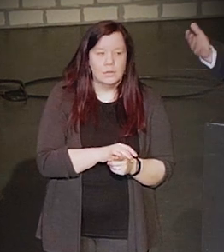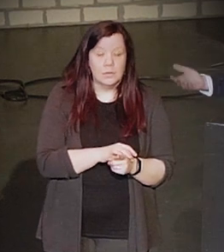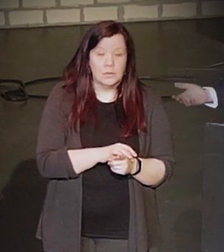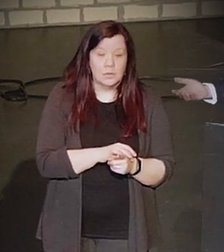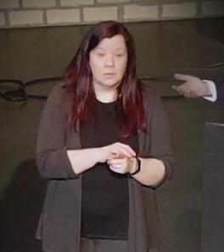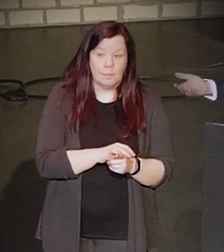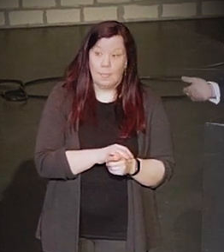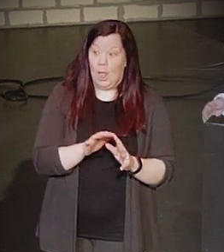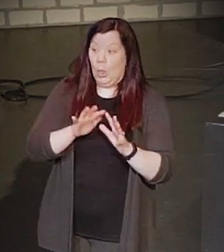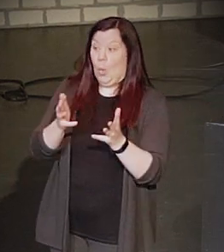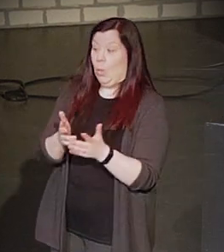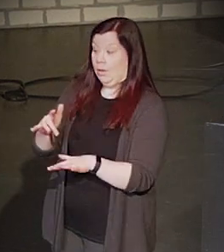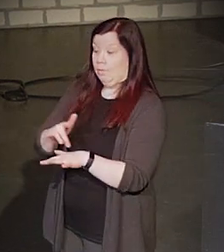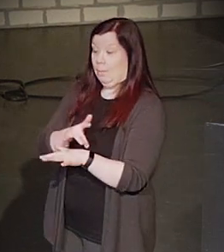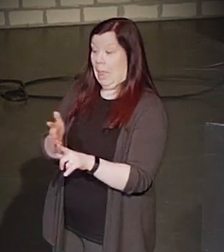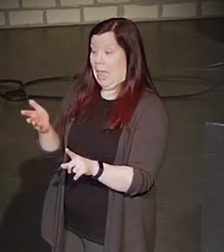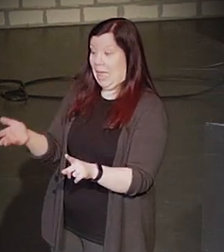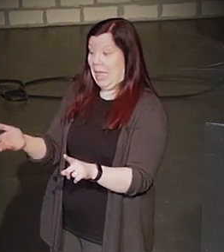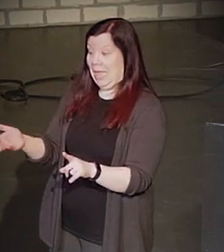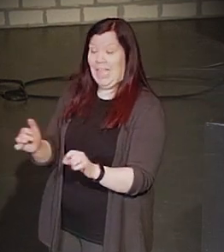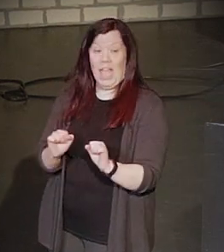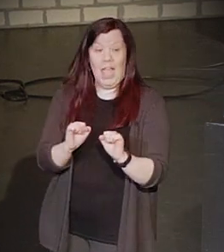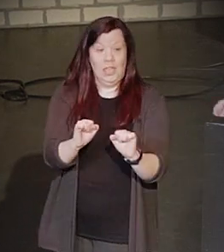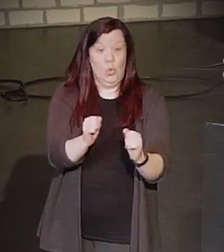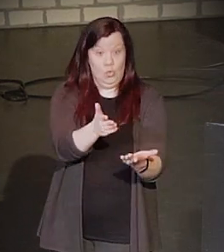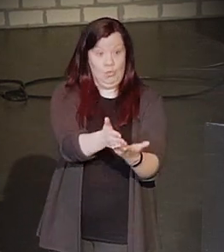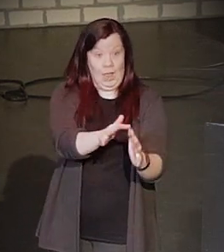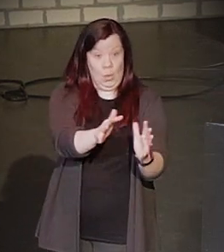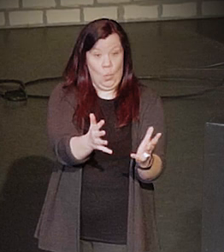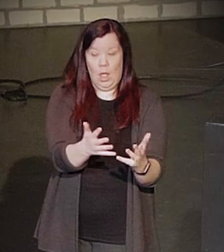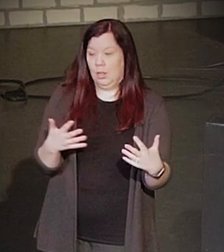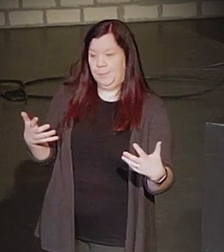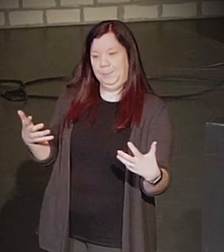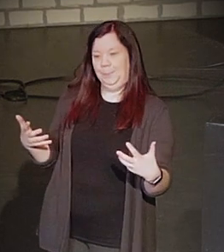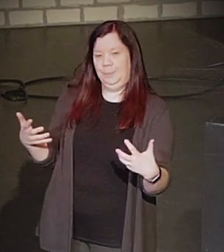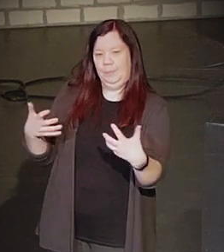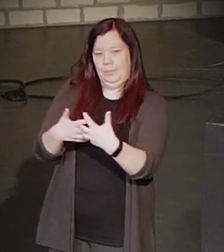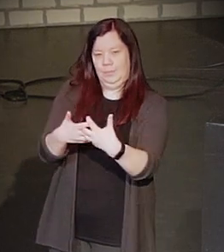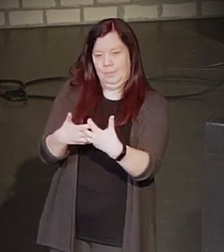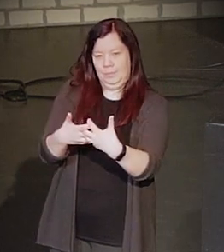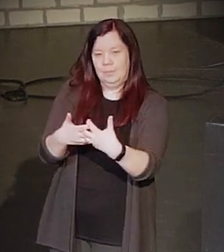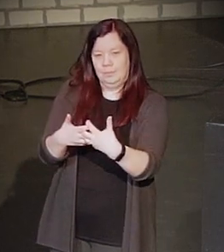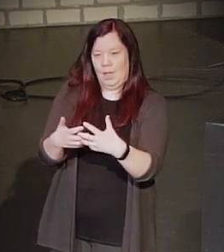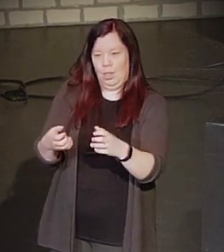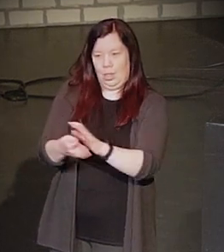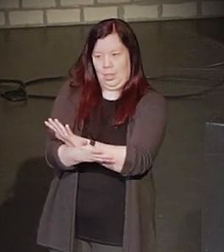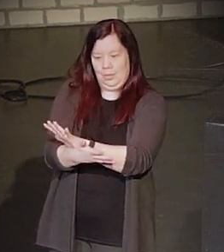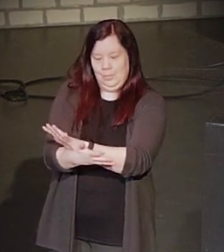the world of the play and your world, the real world, meet together in